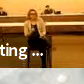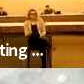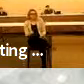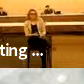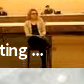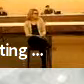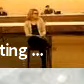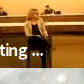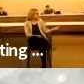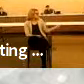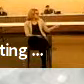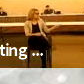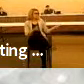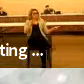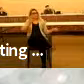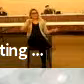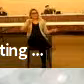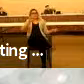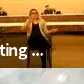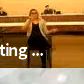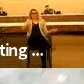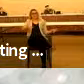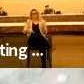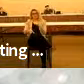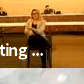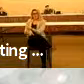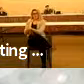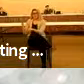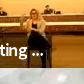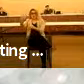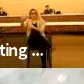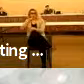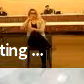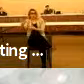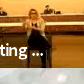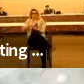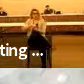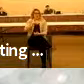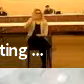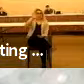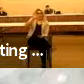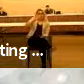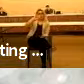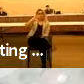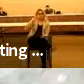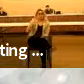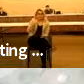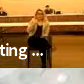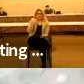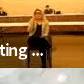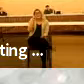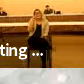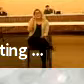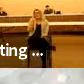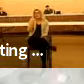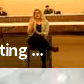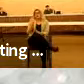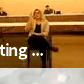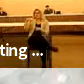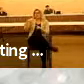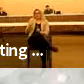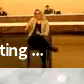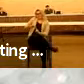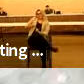Hey, Jess. I'm still here. My question, actually, I raised my hand during the previous public